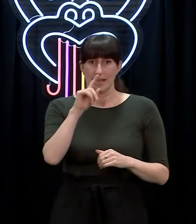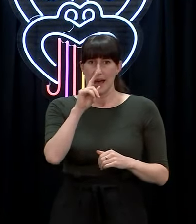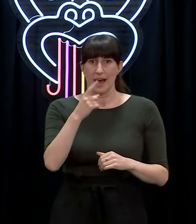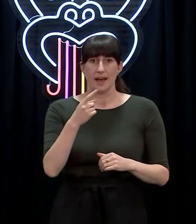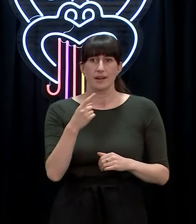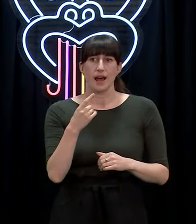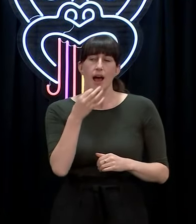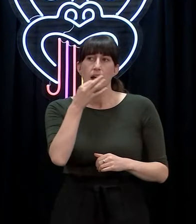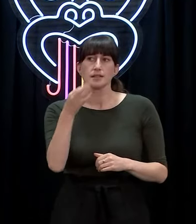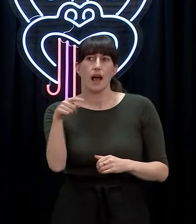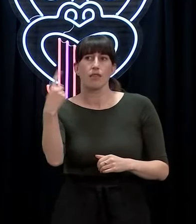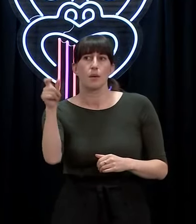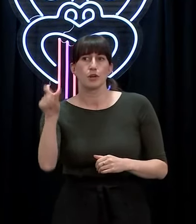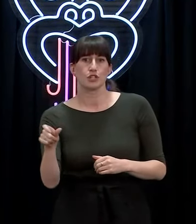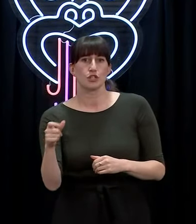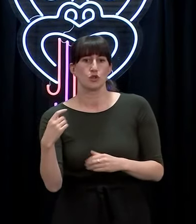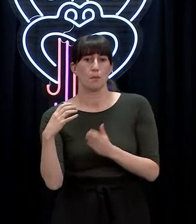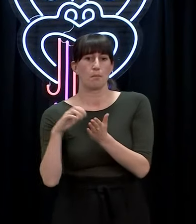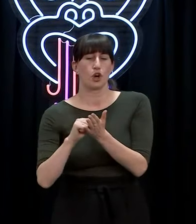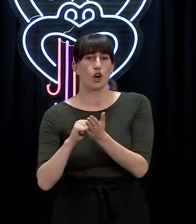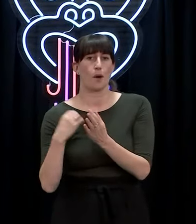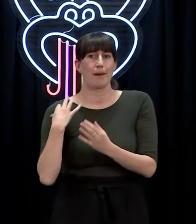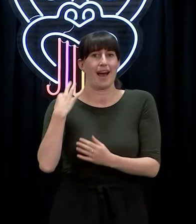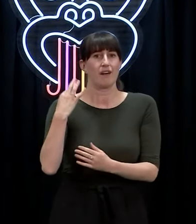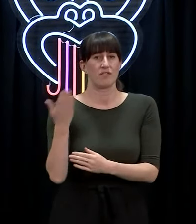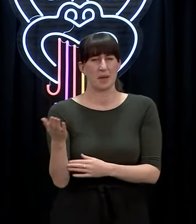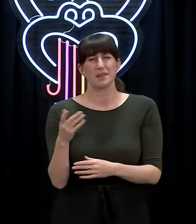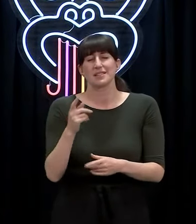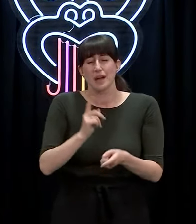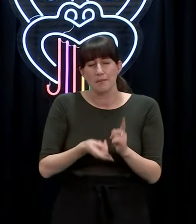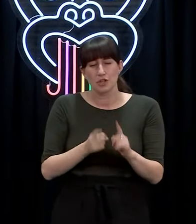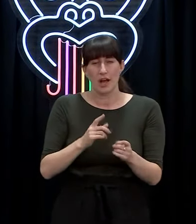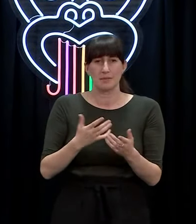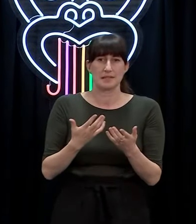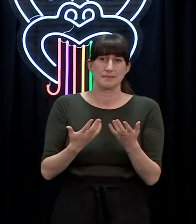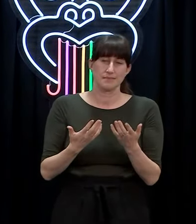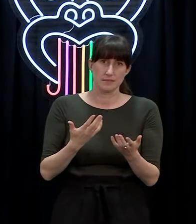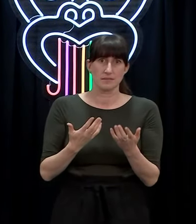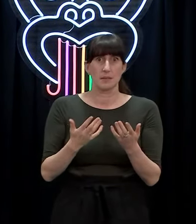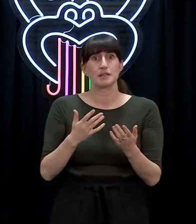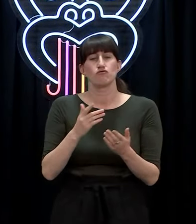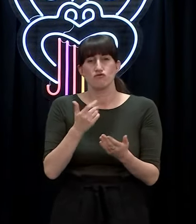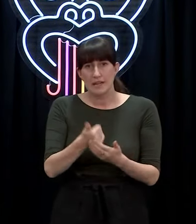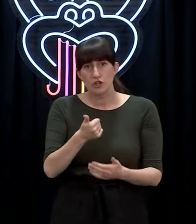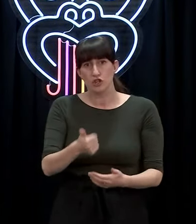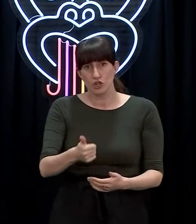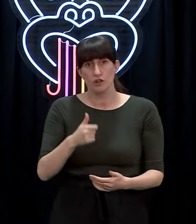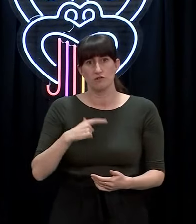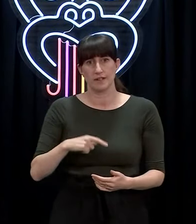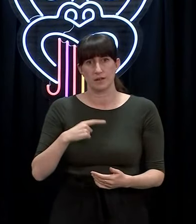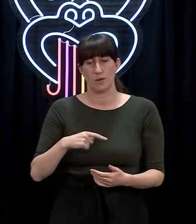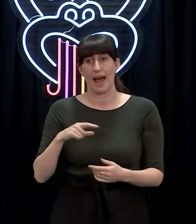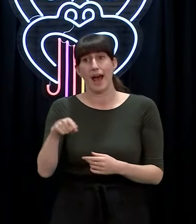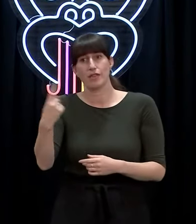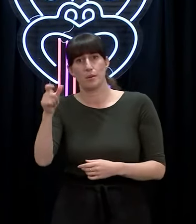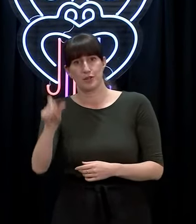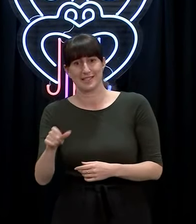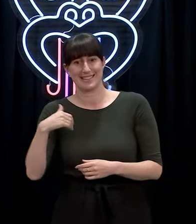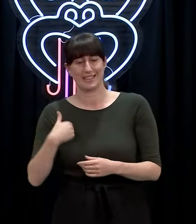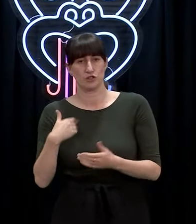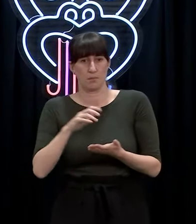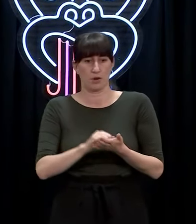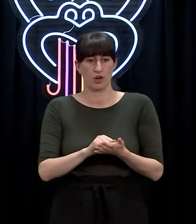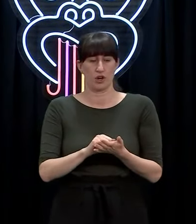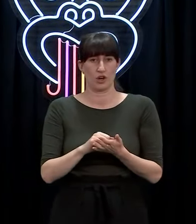voucher on their behalf. Sometimes there's very legitimate reasons why someone might be booking a voucher on behalf of somebody else. It is not something that